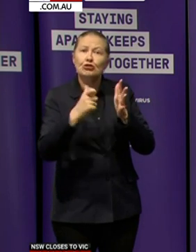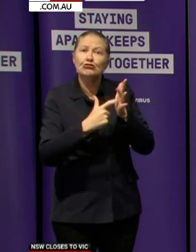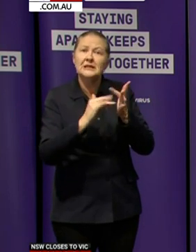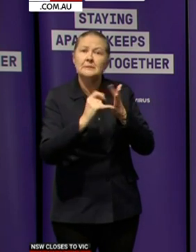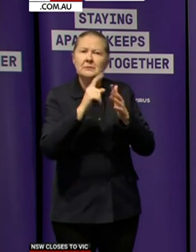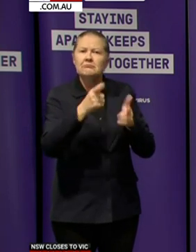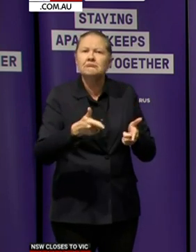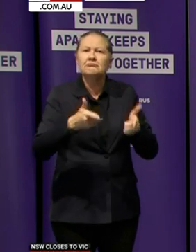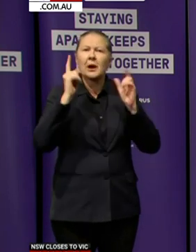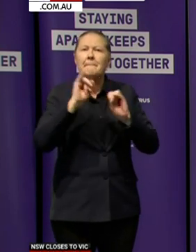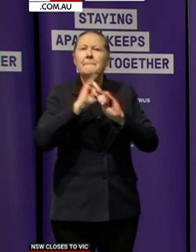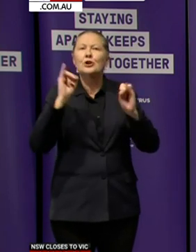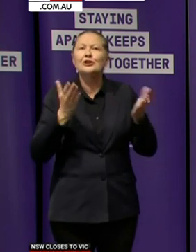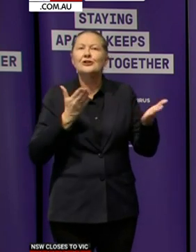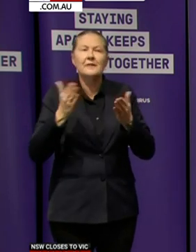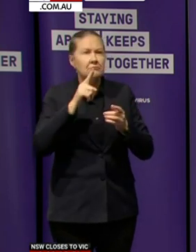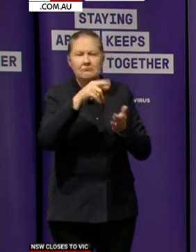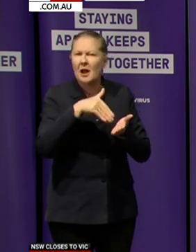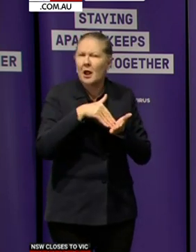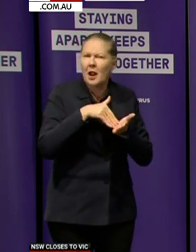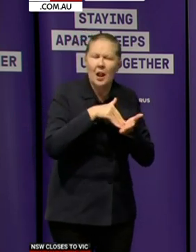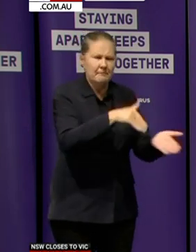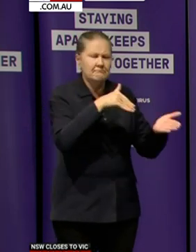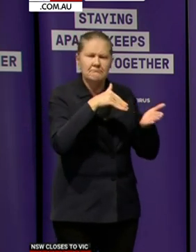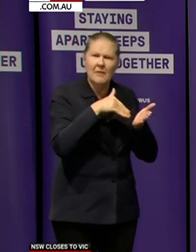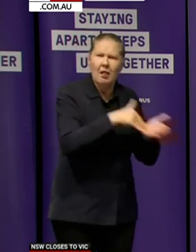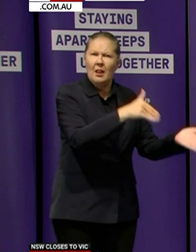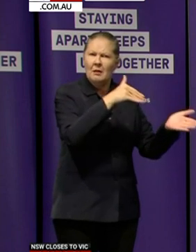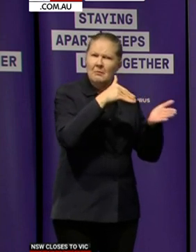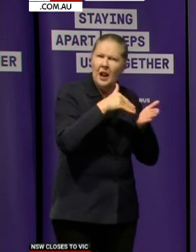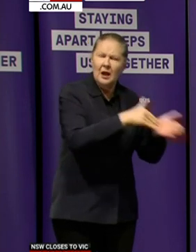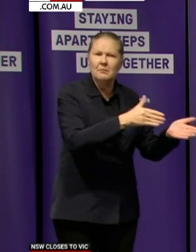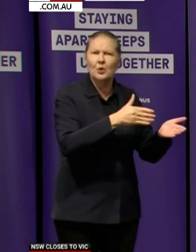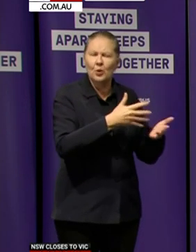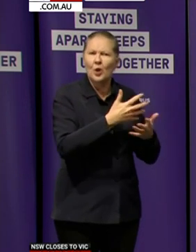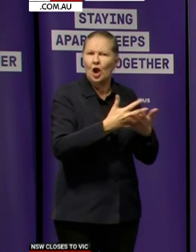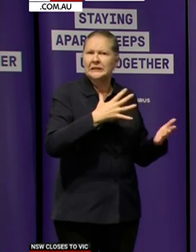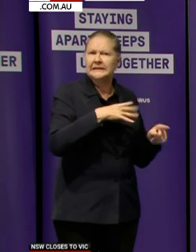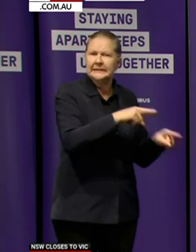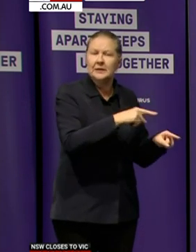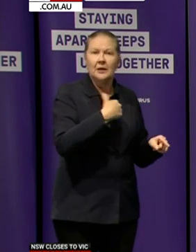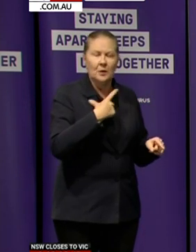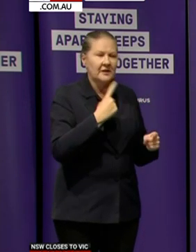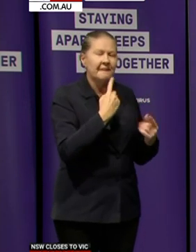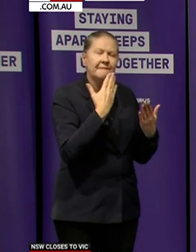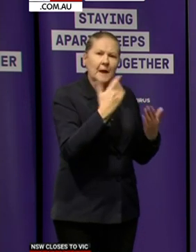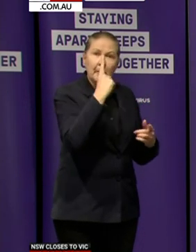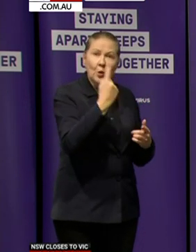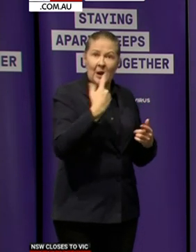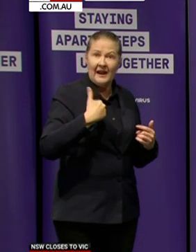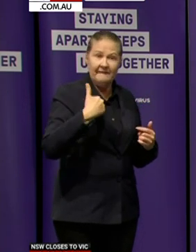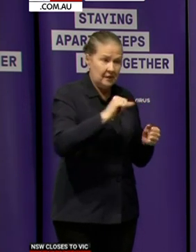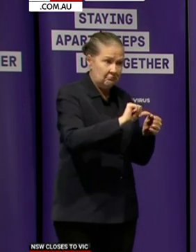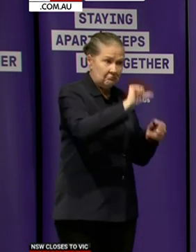each element of our massive response to this challenge, can I send a very clear message to every resident and to